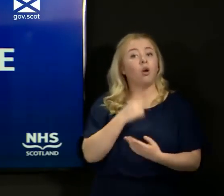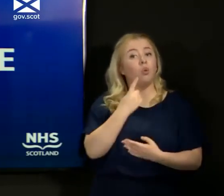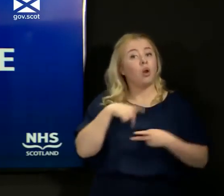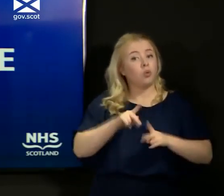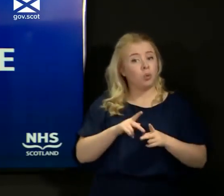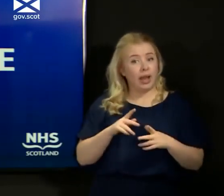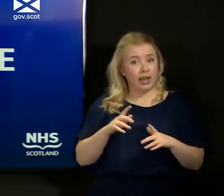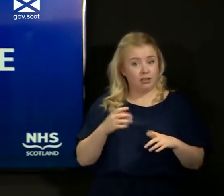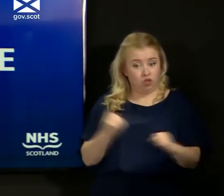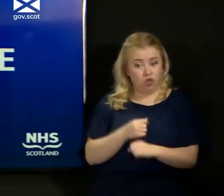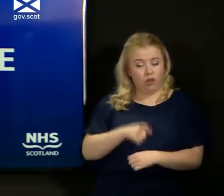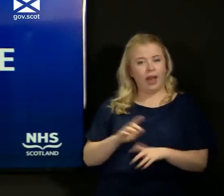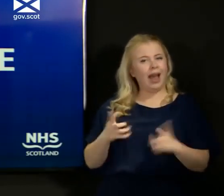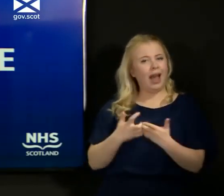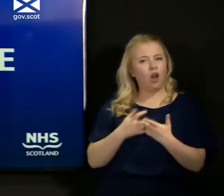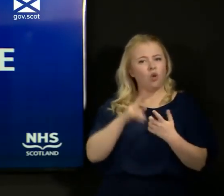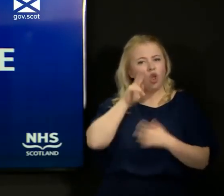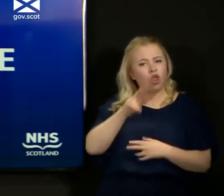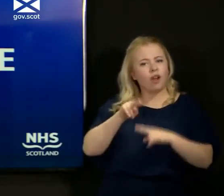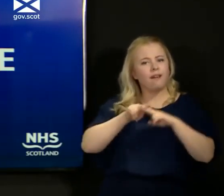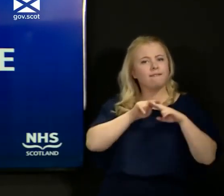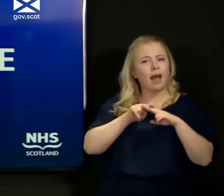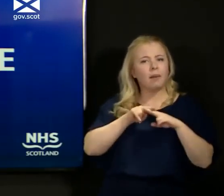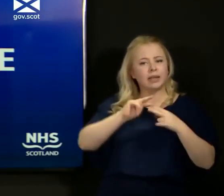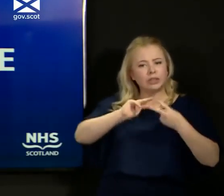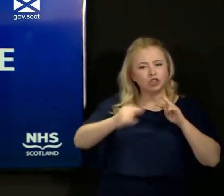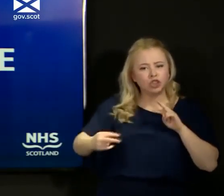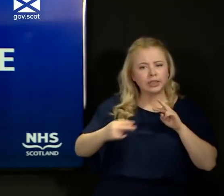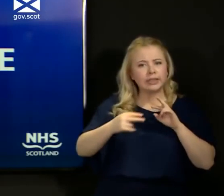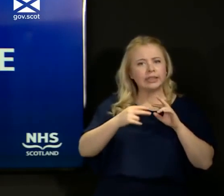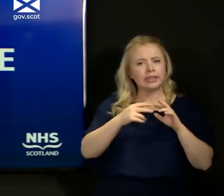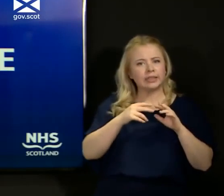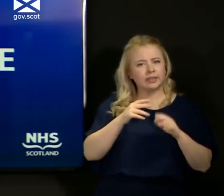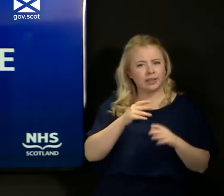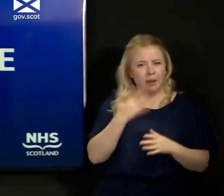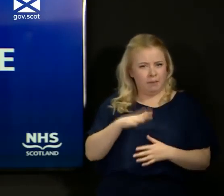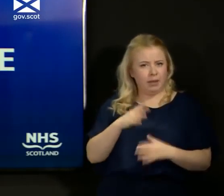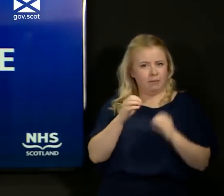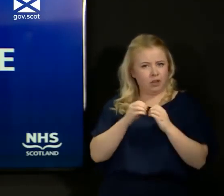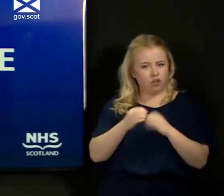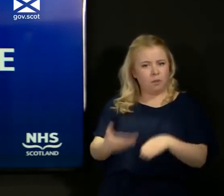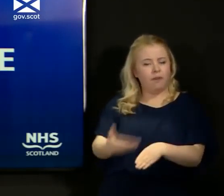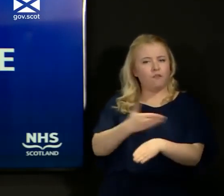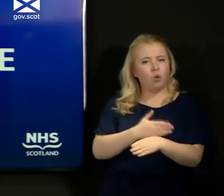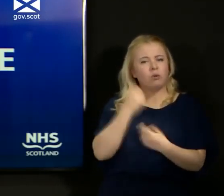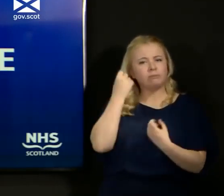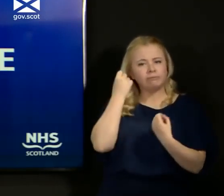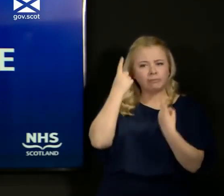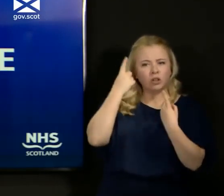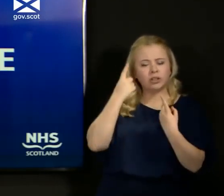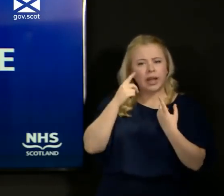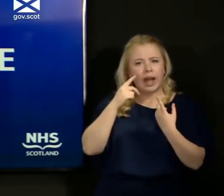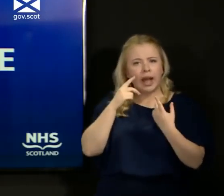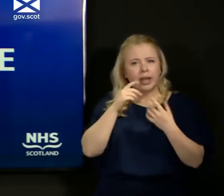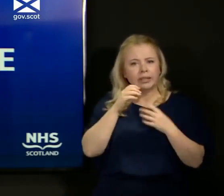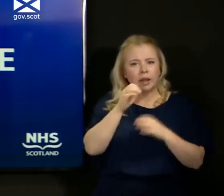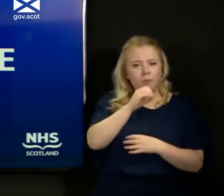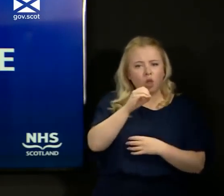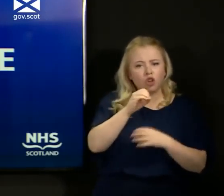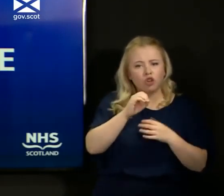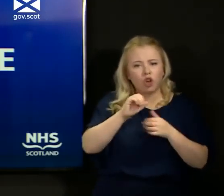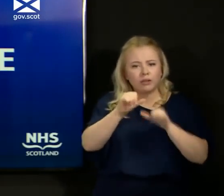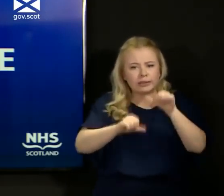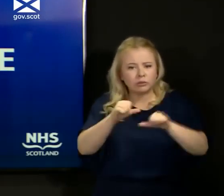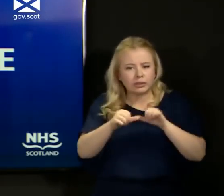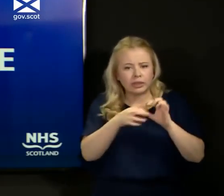that is to look at these family lineages that I spoke about in through the understanding of the molecular sequencing. That can then help